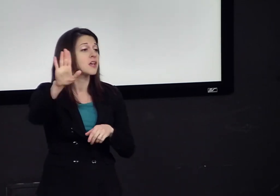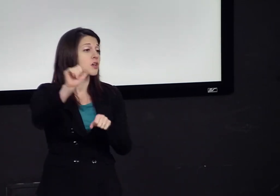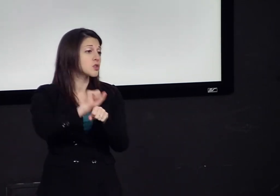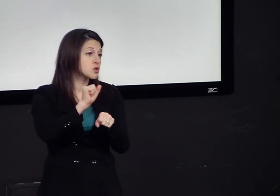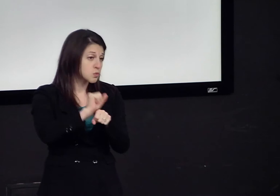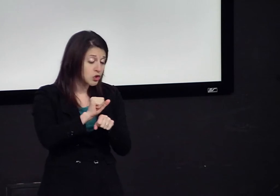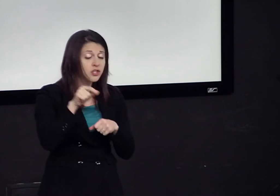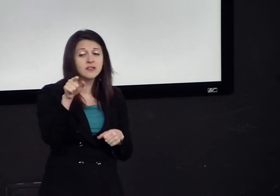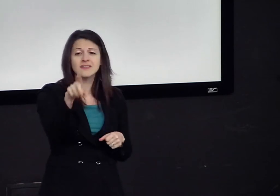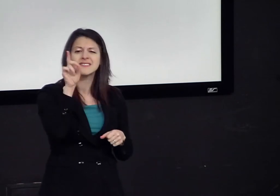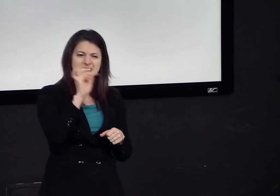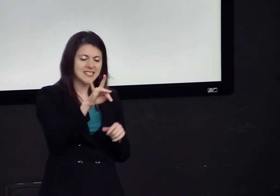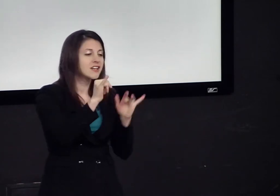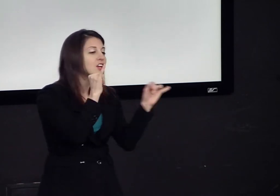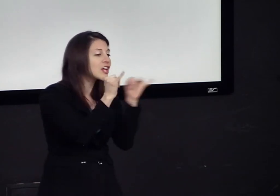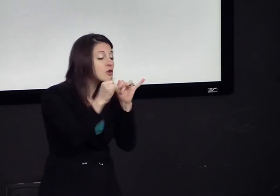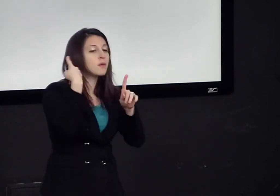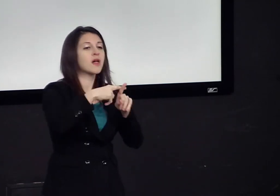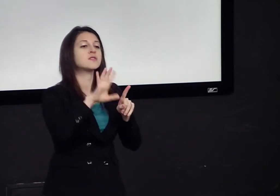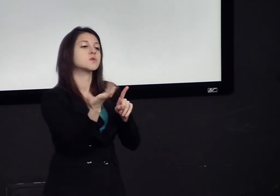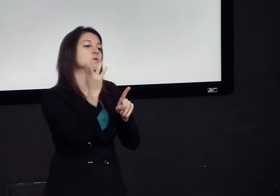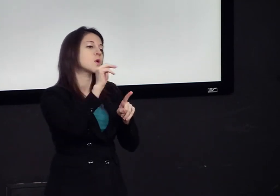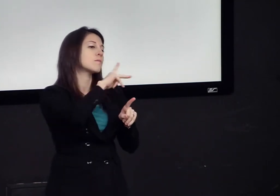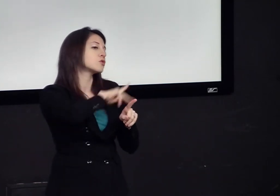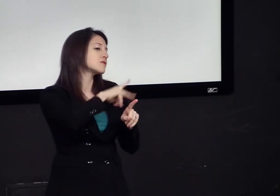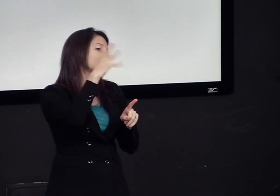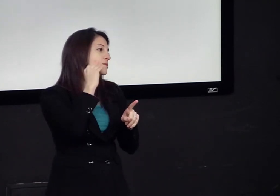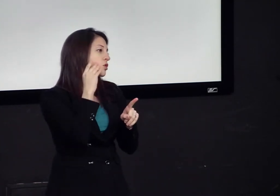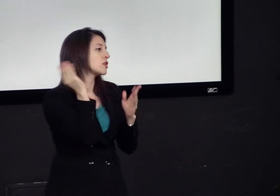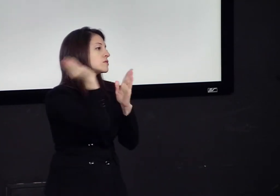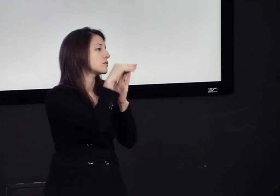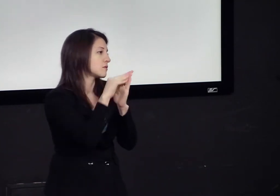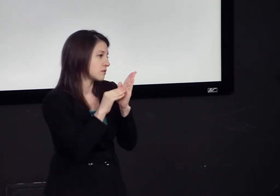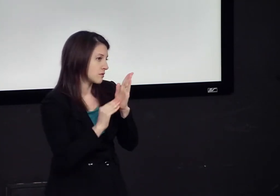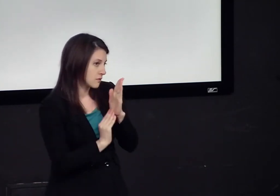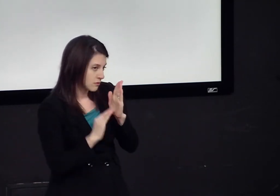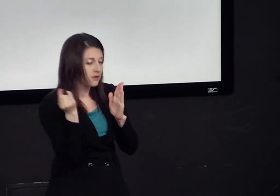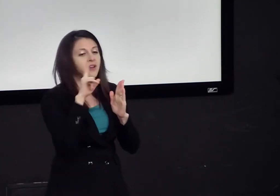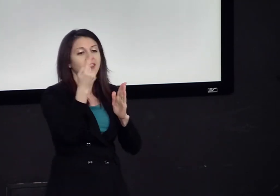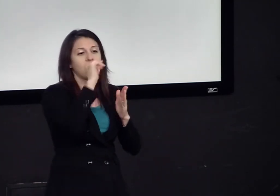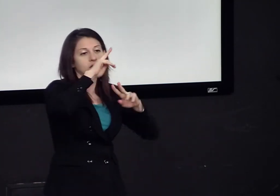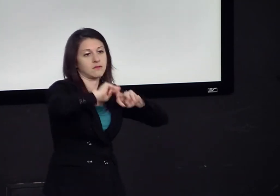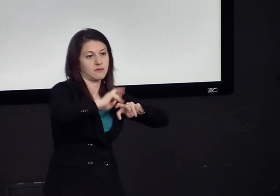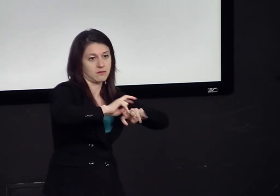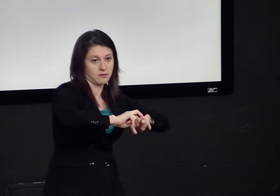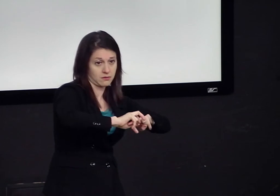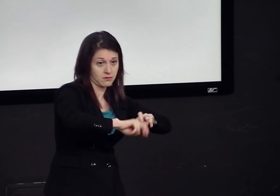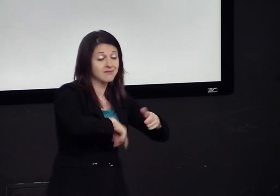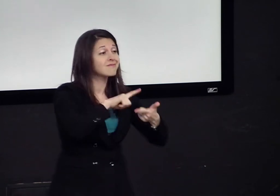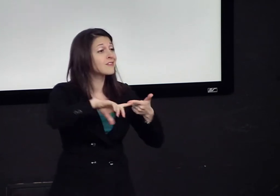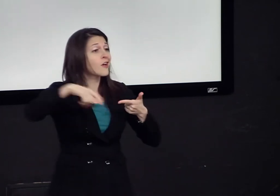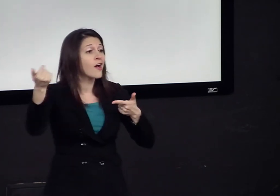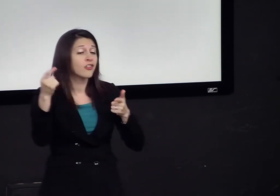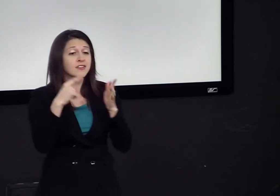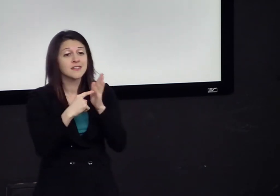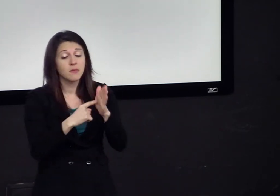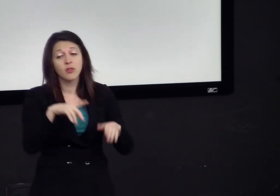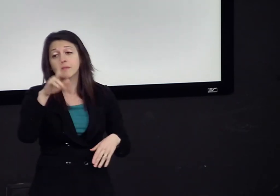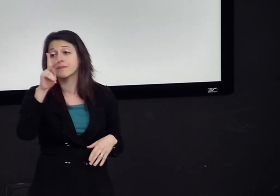Brunson has done work in this area. He interviewed several people as well as a accounted for his own personal experience in working in a